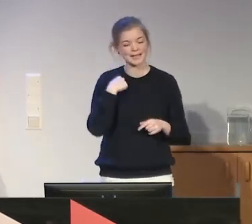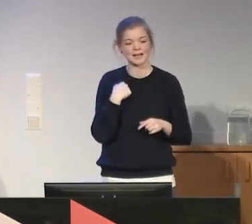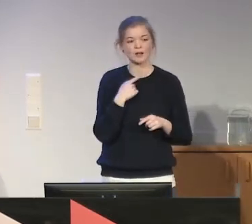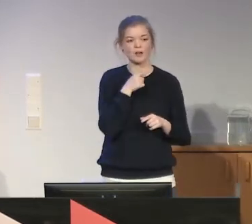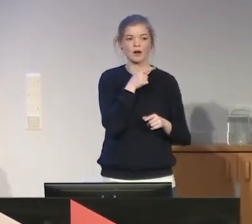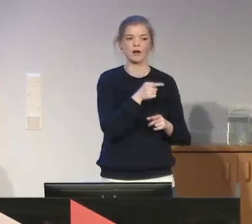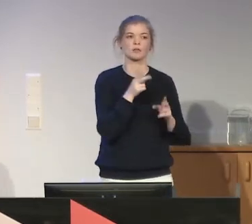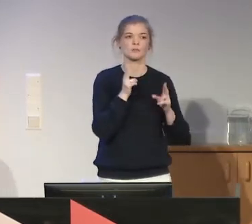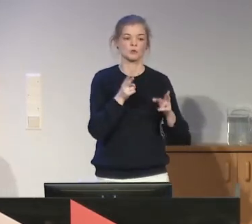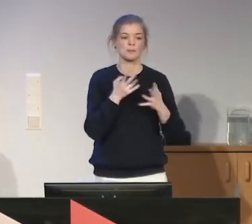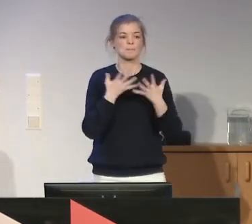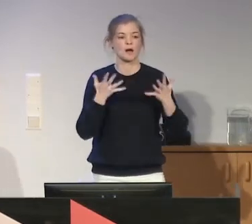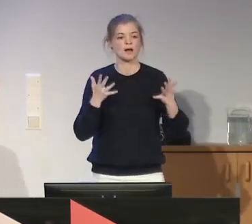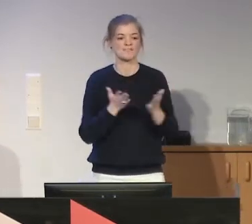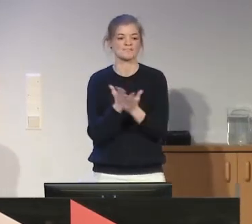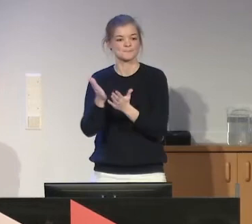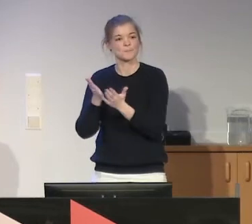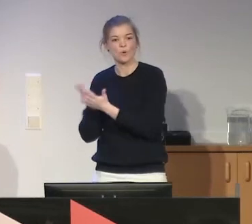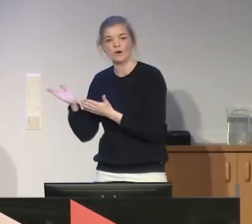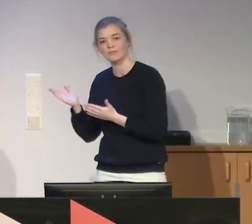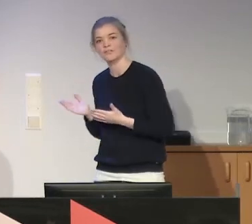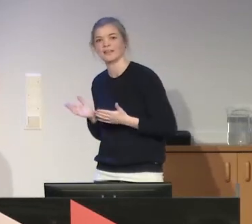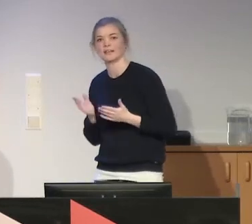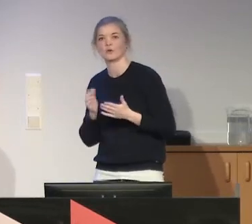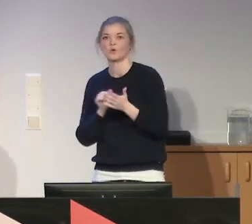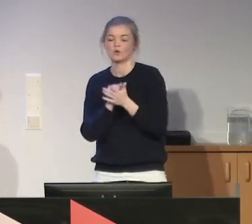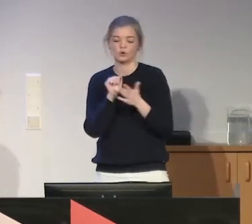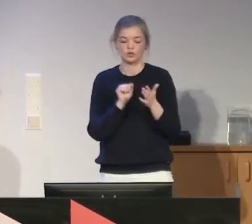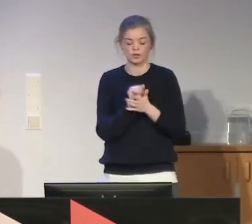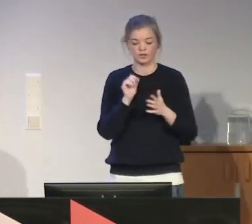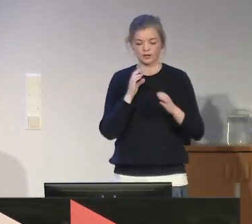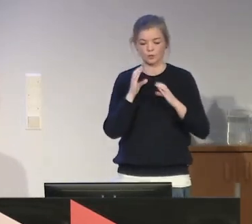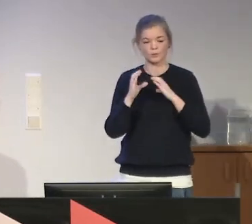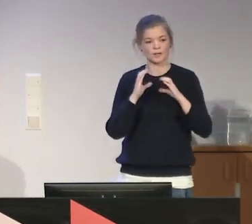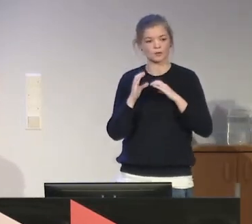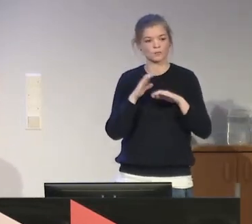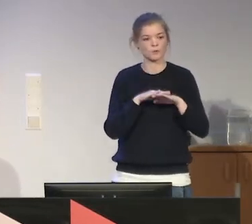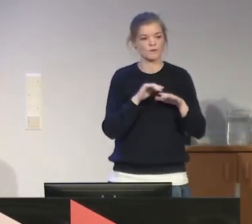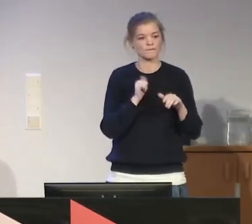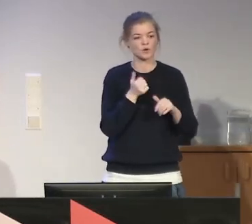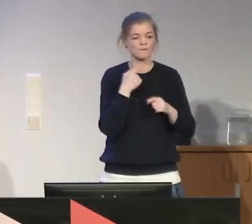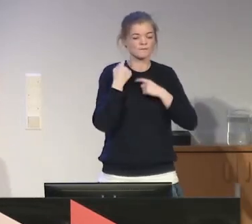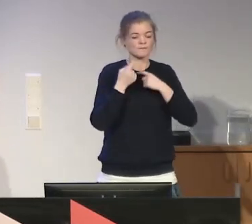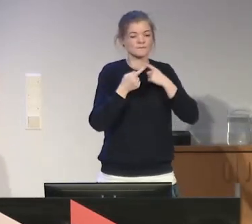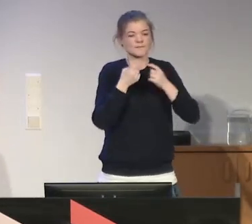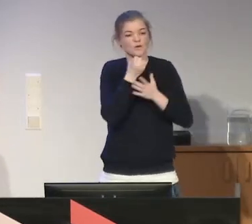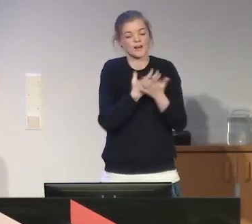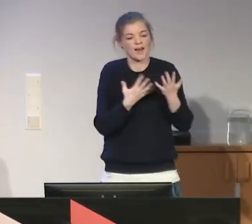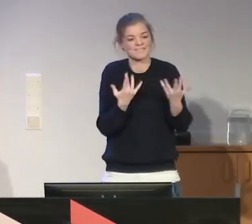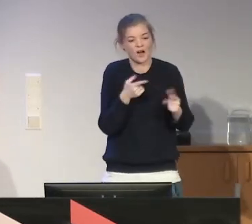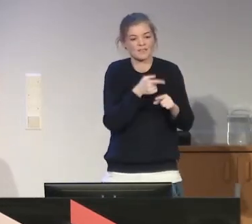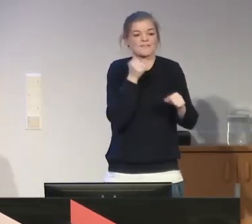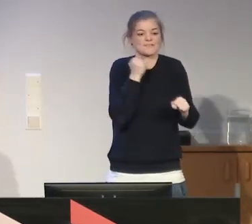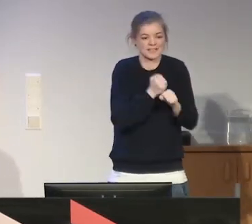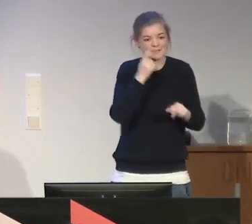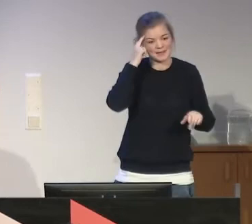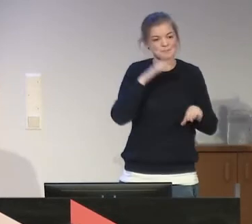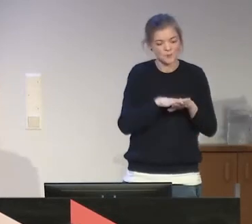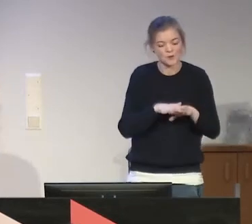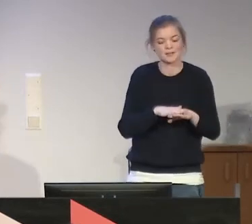So I actually think that through that analysis, I should see every utterances, every movement as communicative,